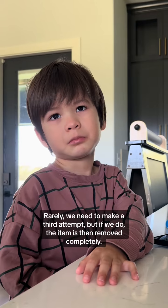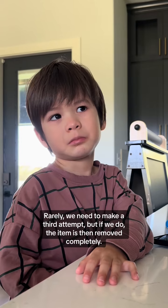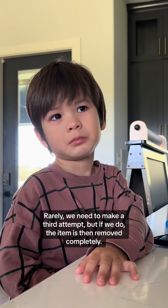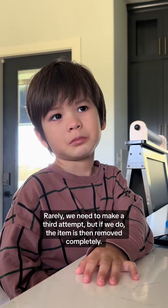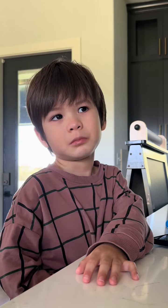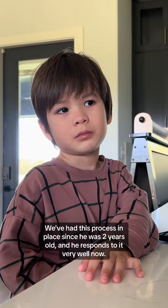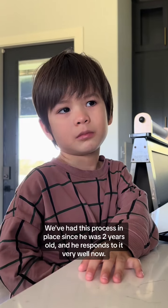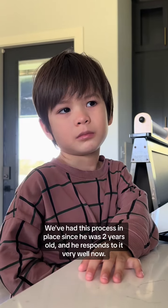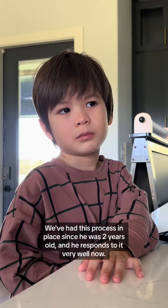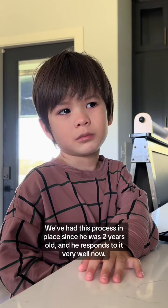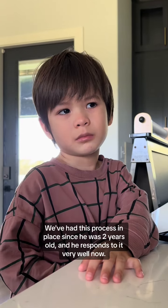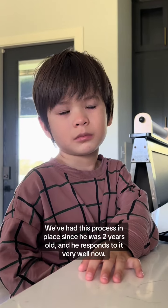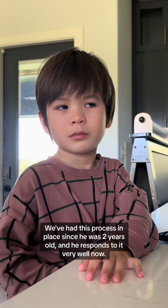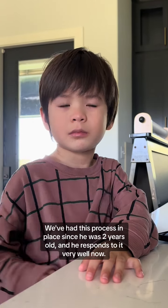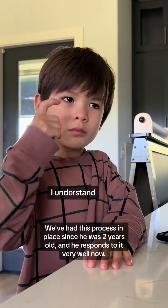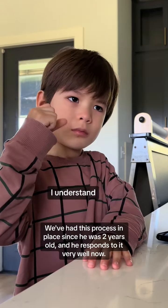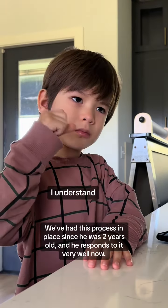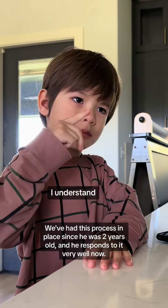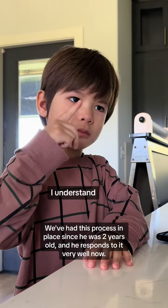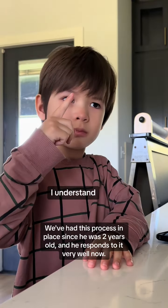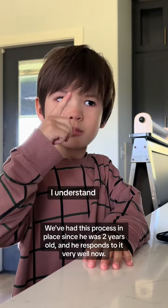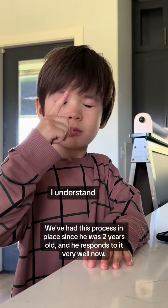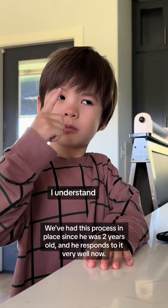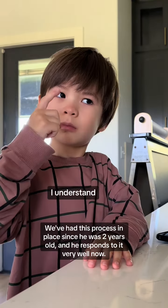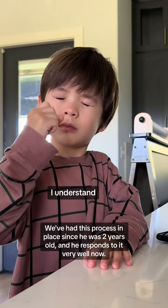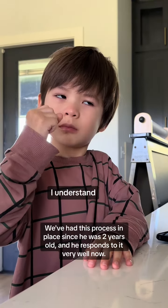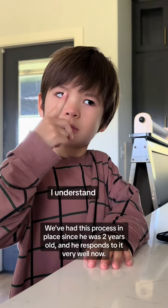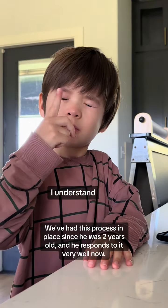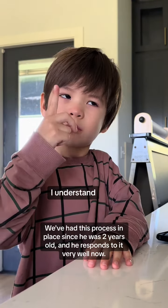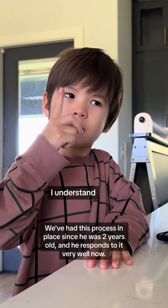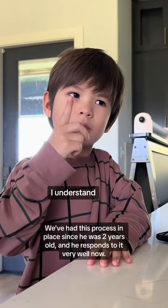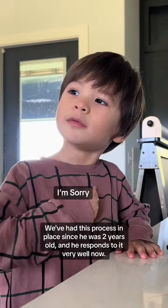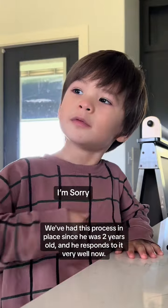You understand, right? Okay.